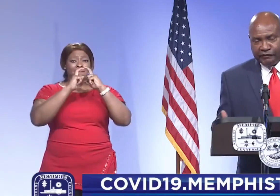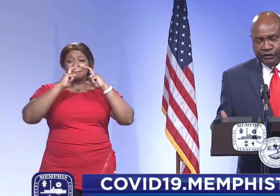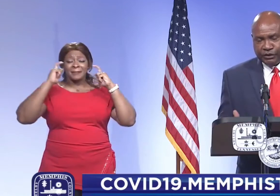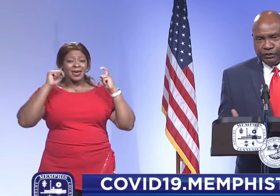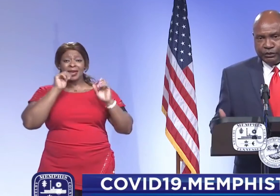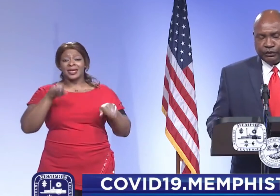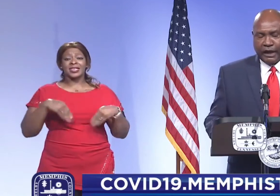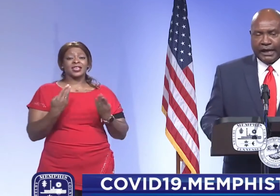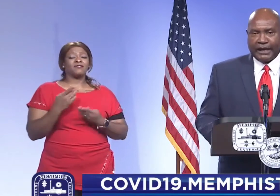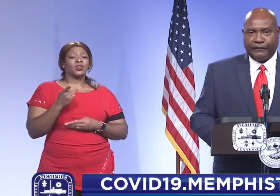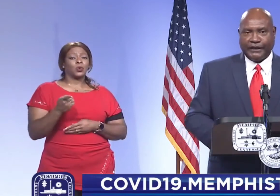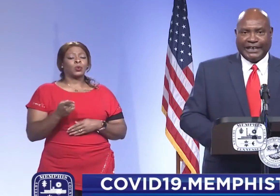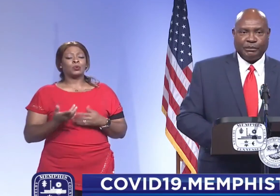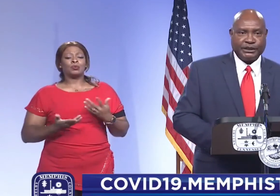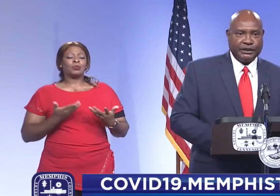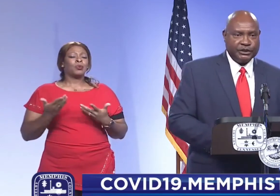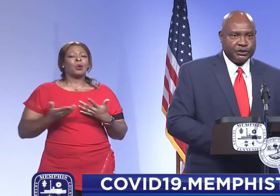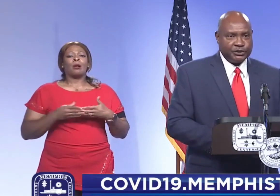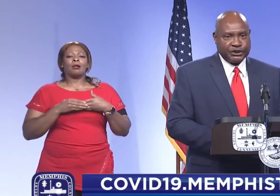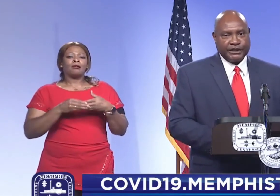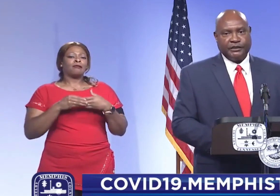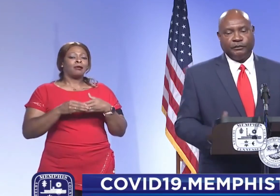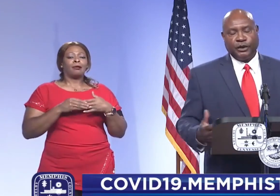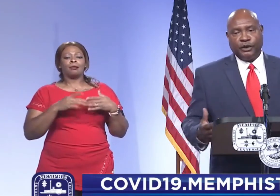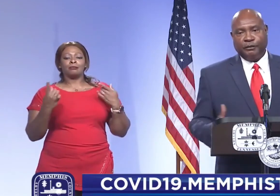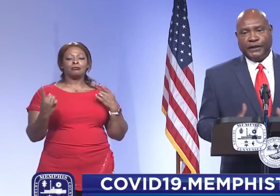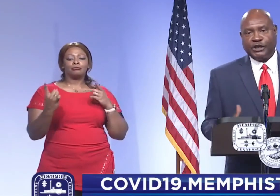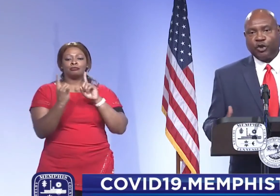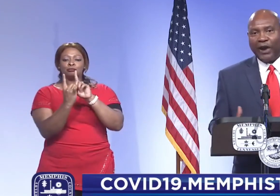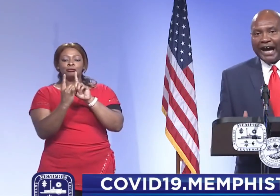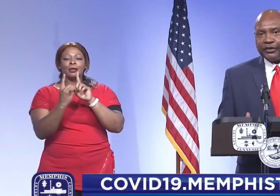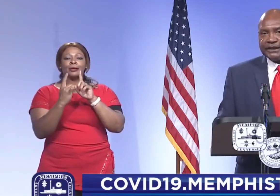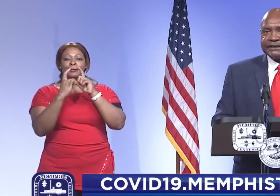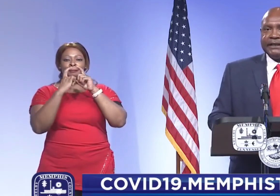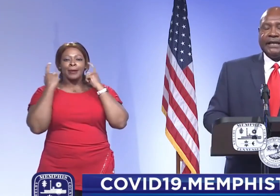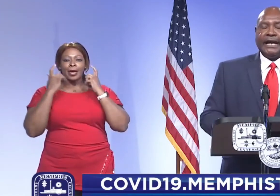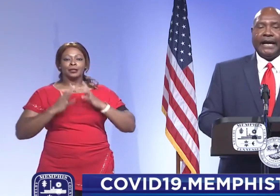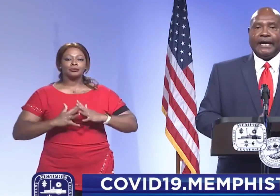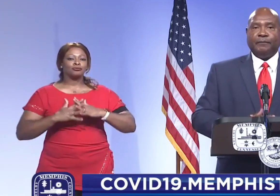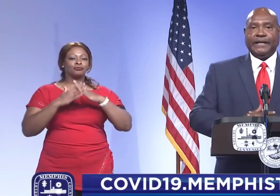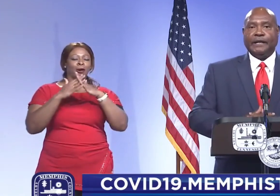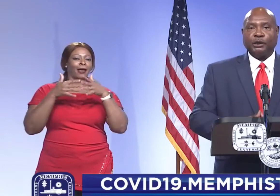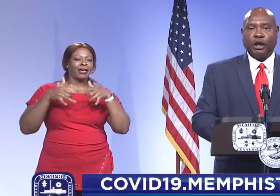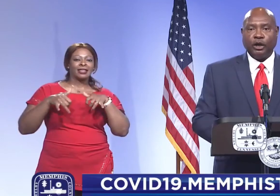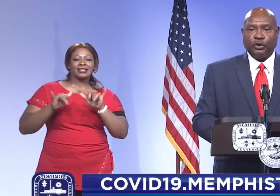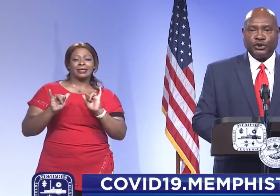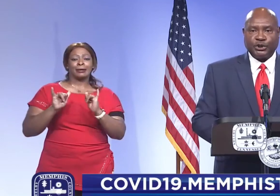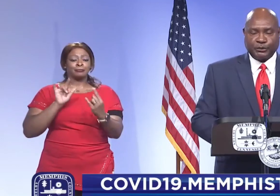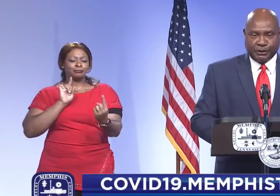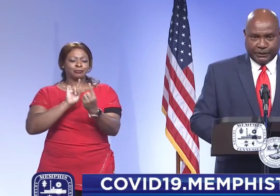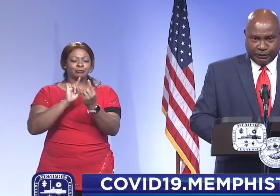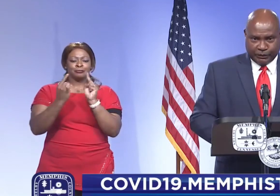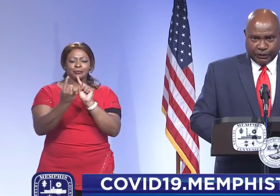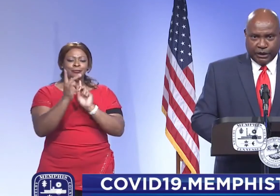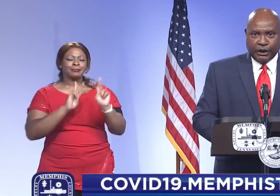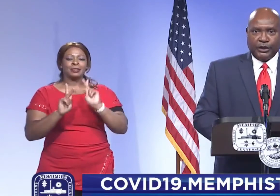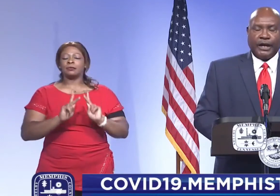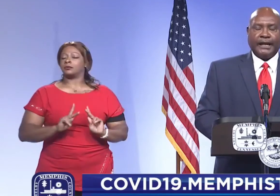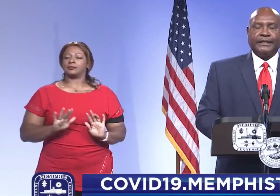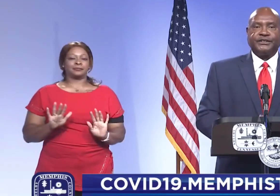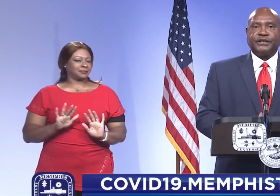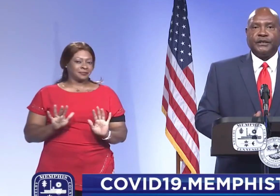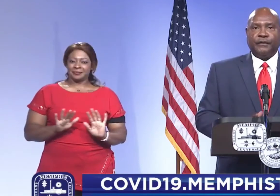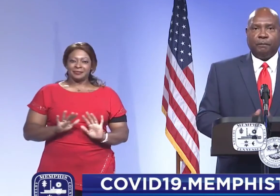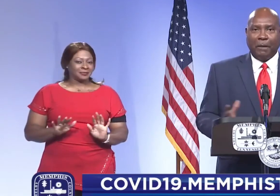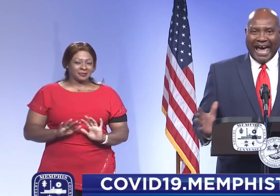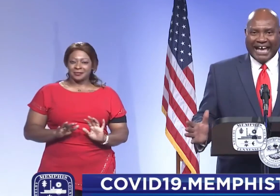give you the liberty to still be crowded and be up close to people.